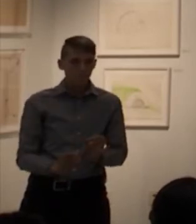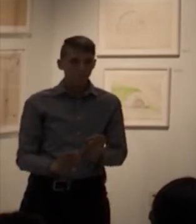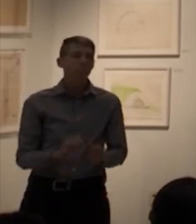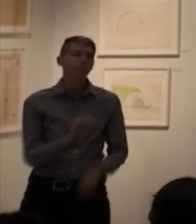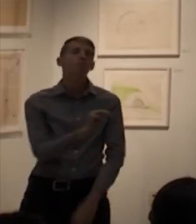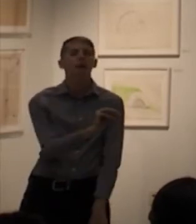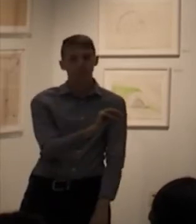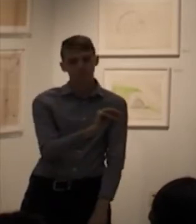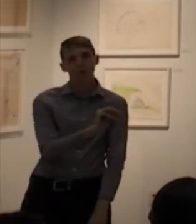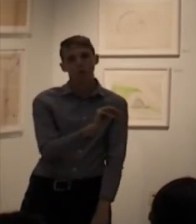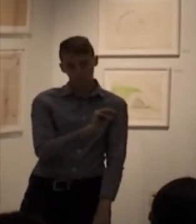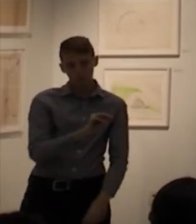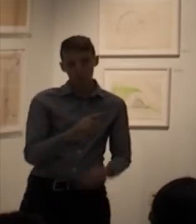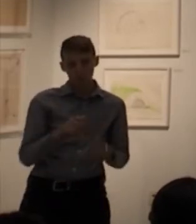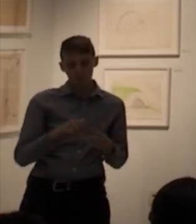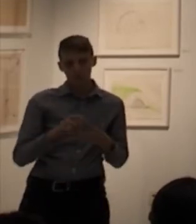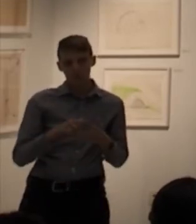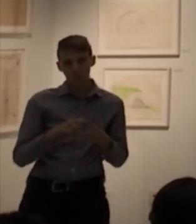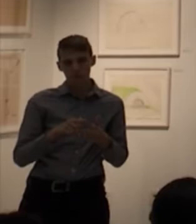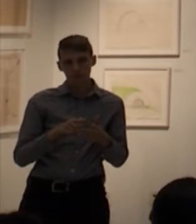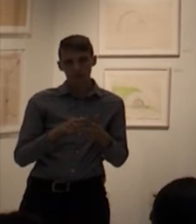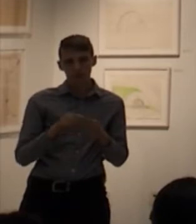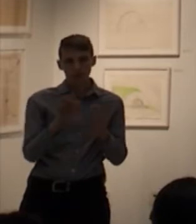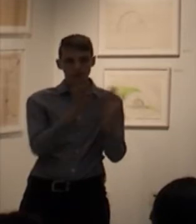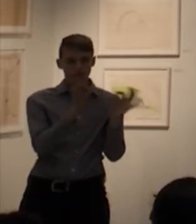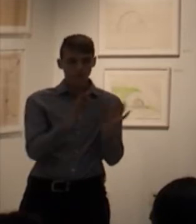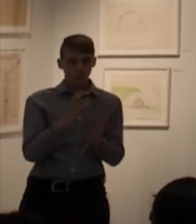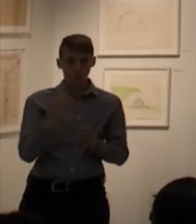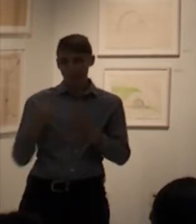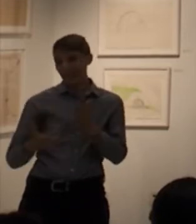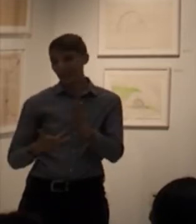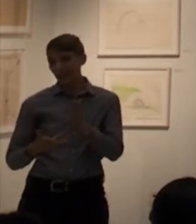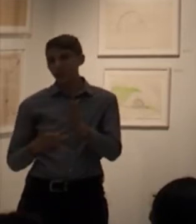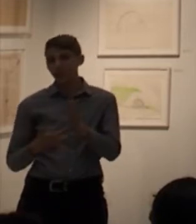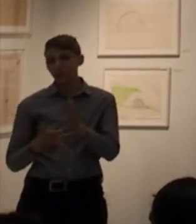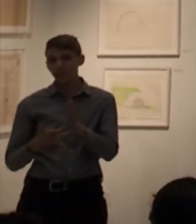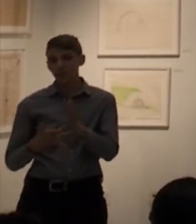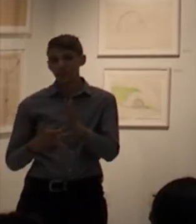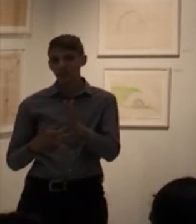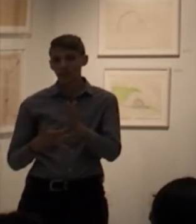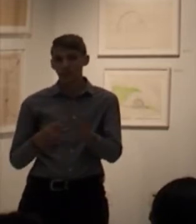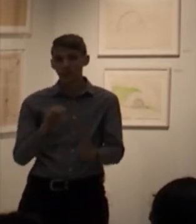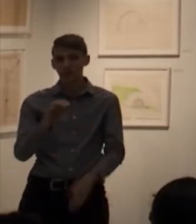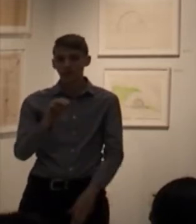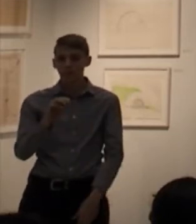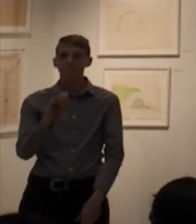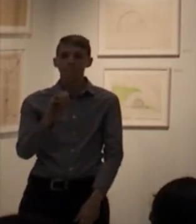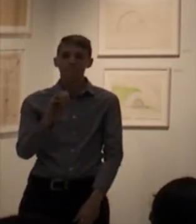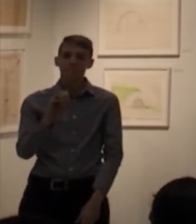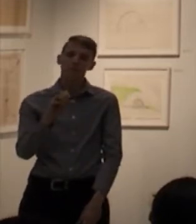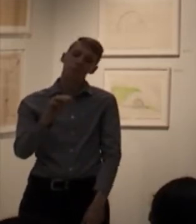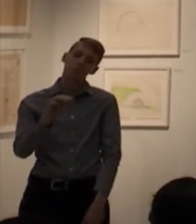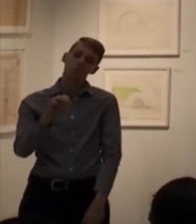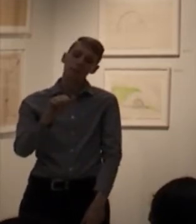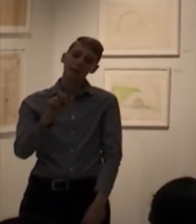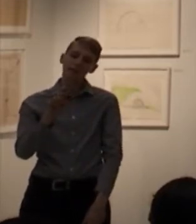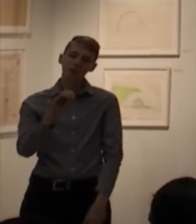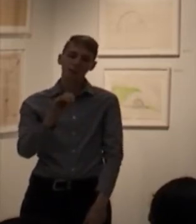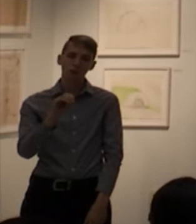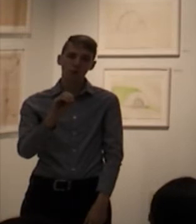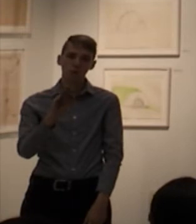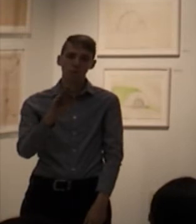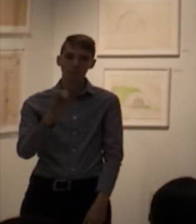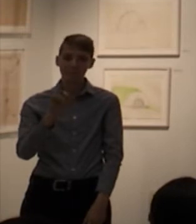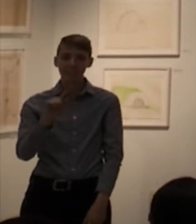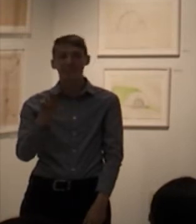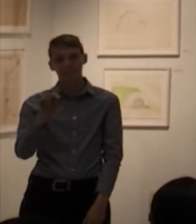Massimo. 2 would be form and technology, which would be Mario Bellini. And you'll see later why I